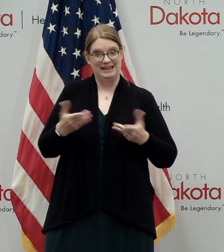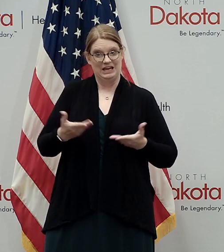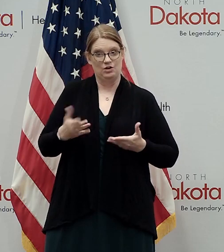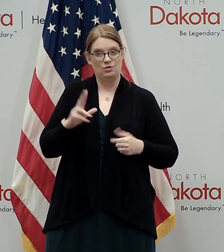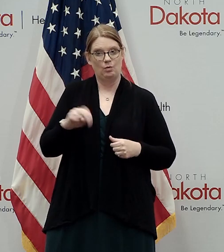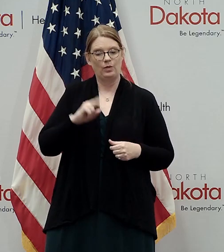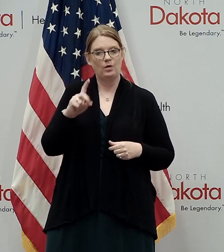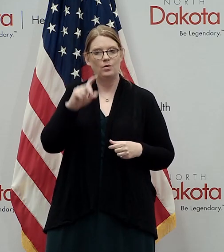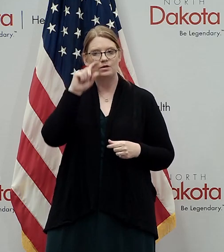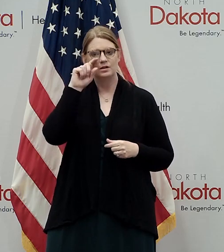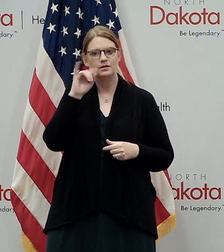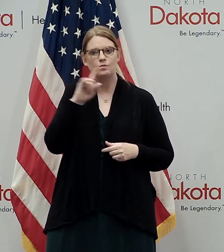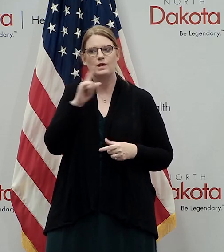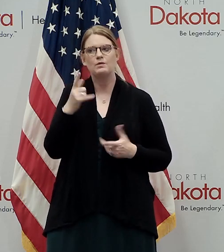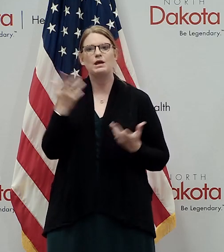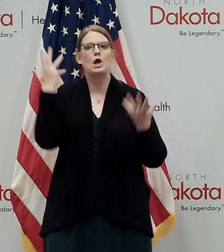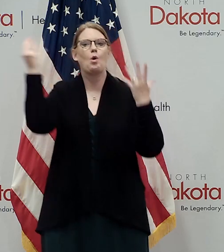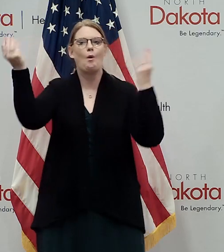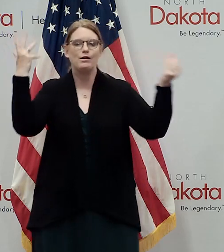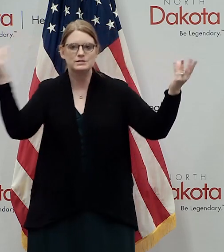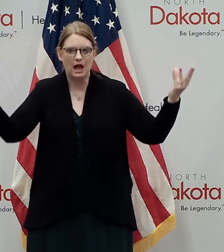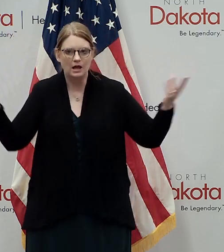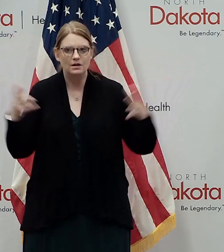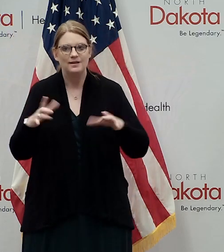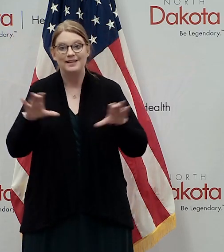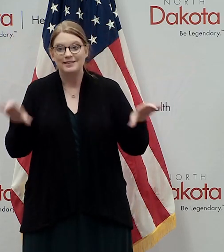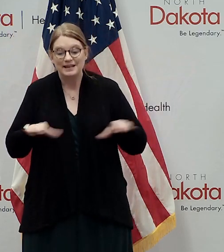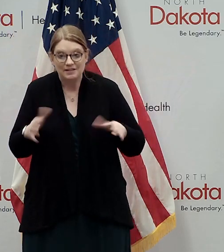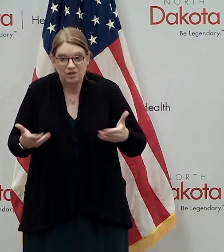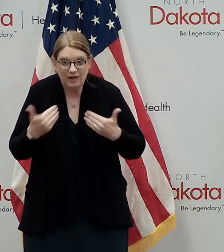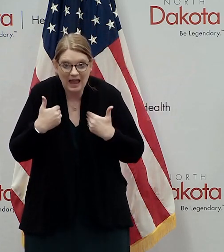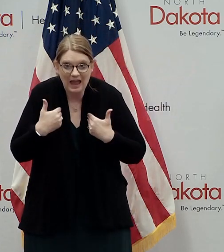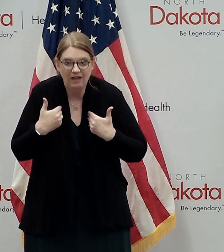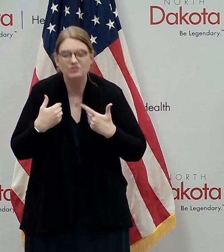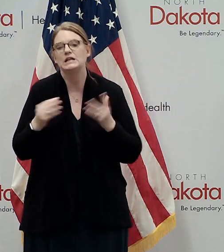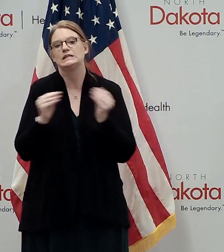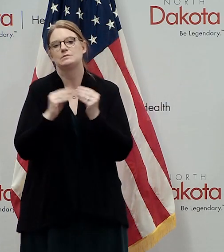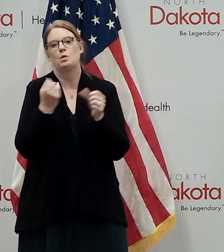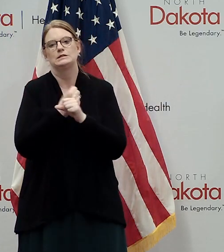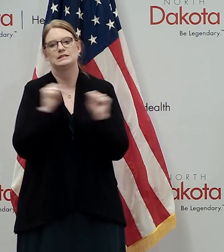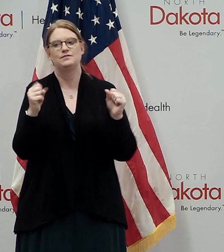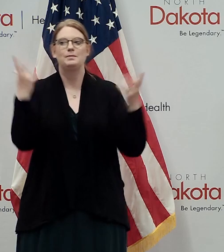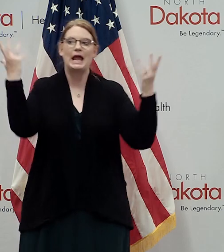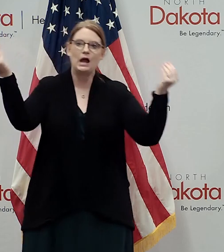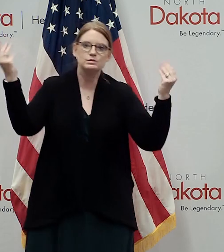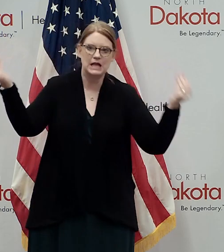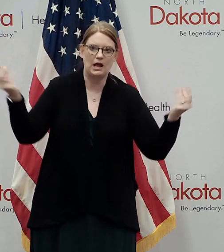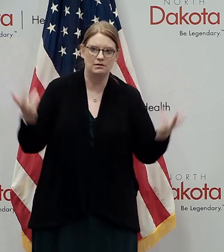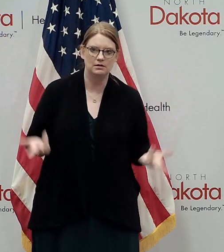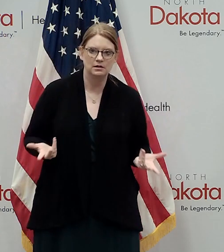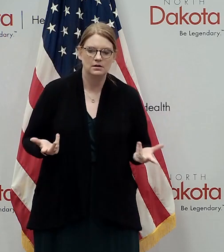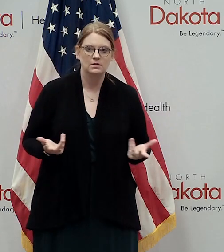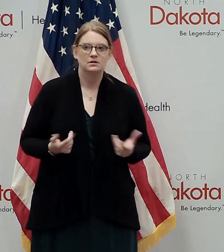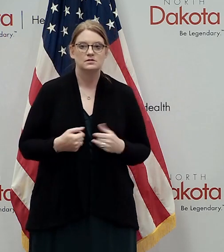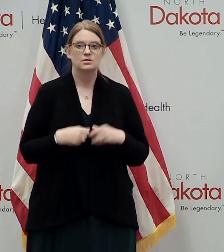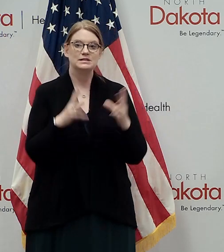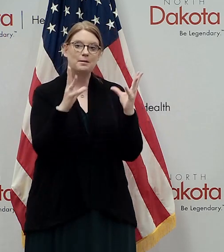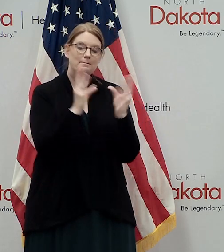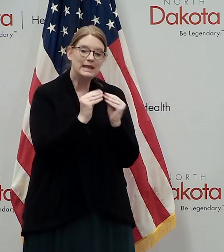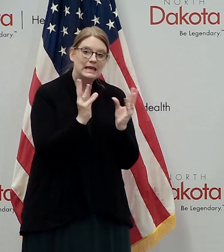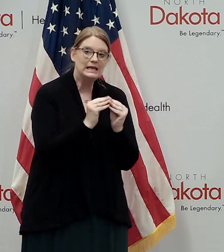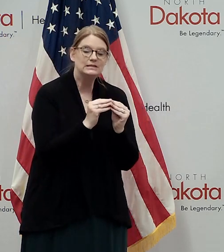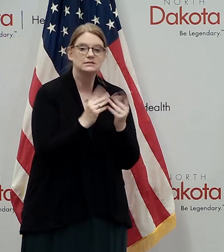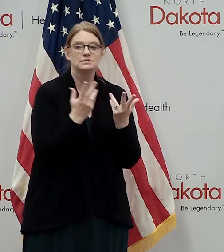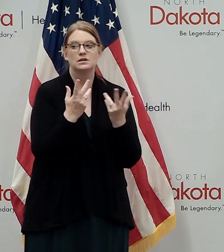Dakota is take it outside. Whatever activity you have, it's probably safer to do it outside. So whether it's meetings